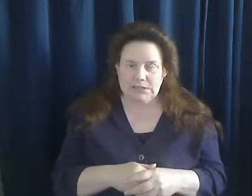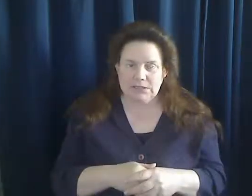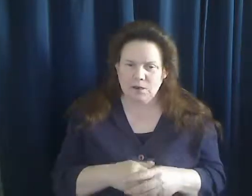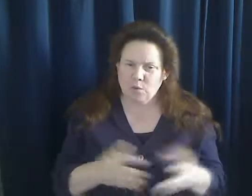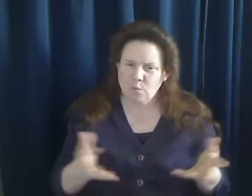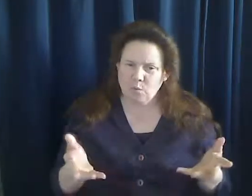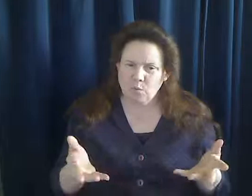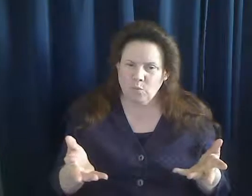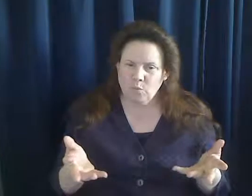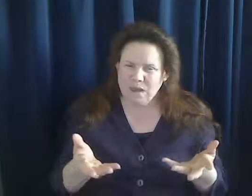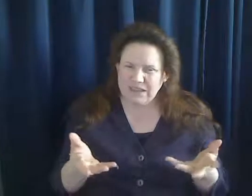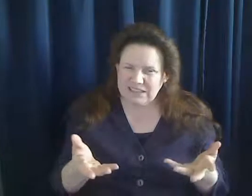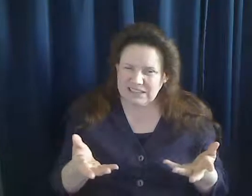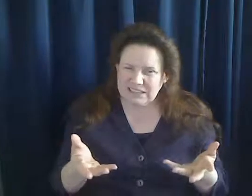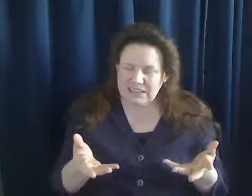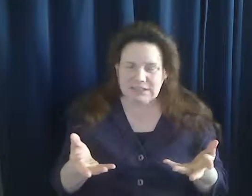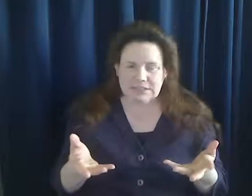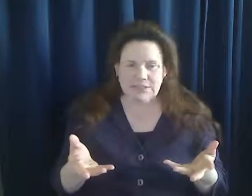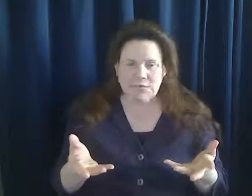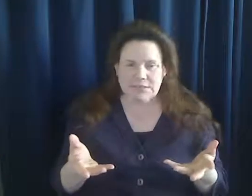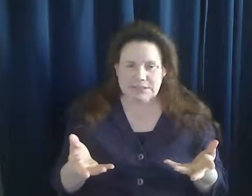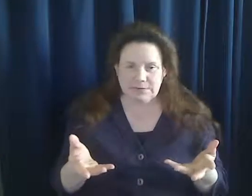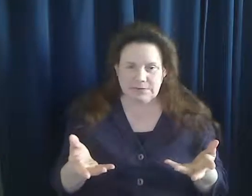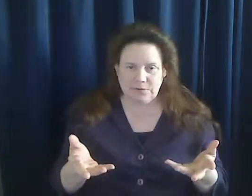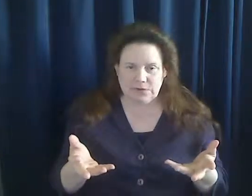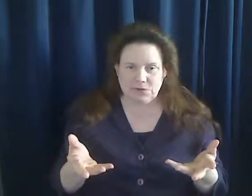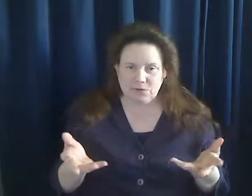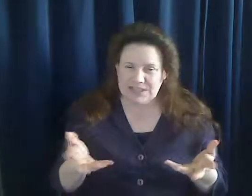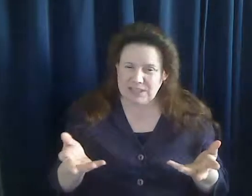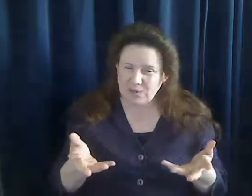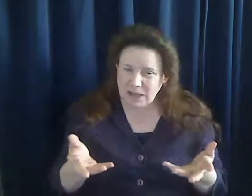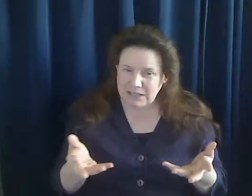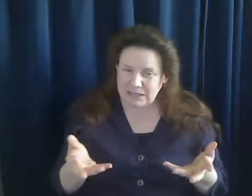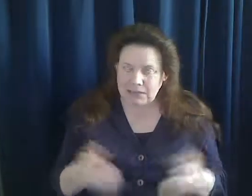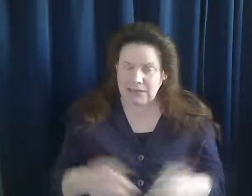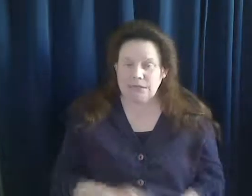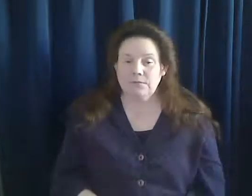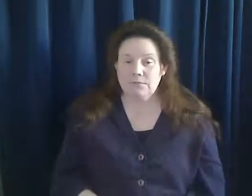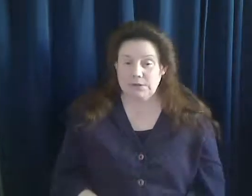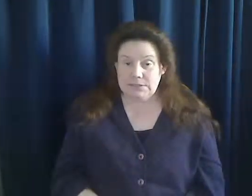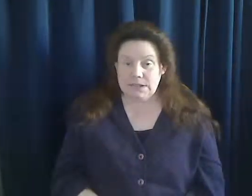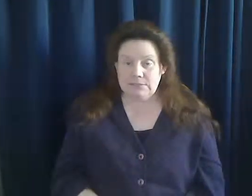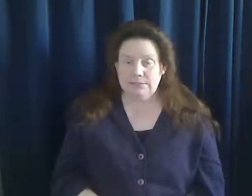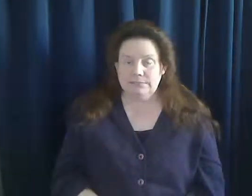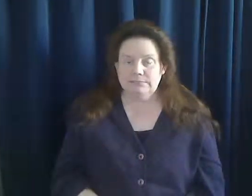is, like if you miss some information, you can say, for example,